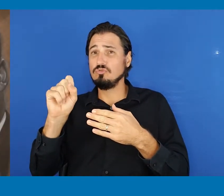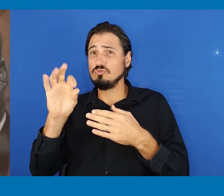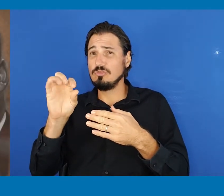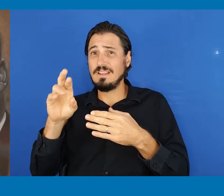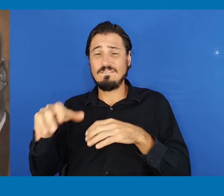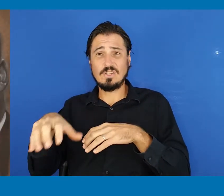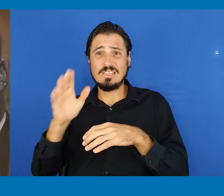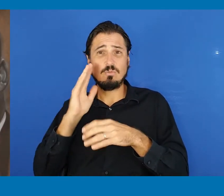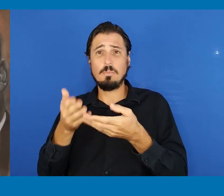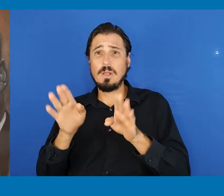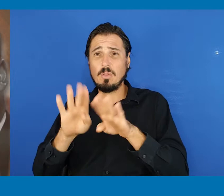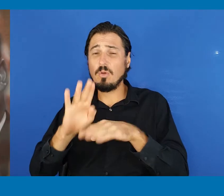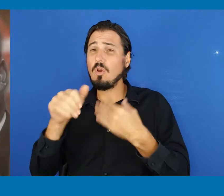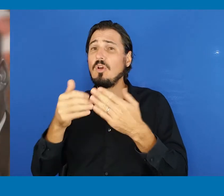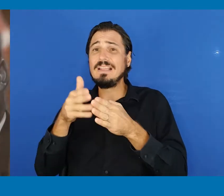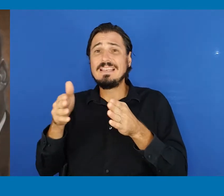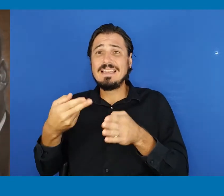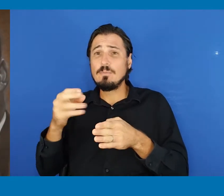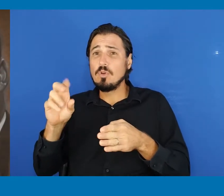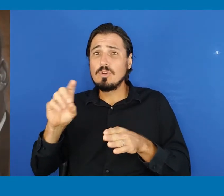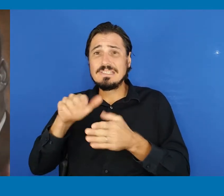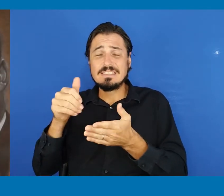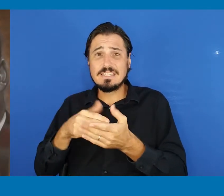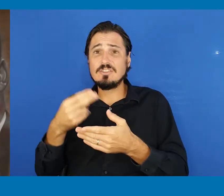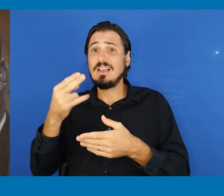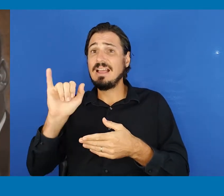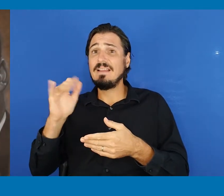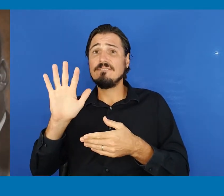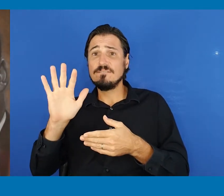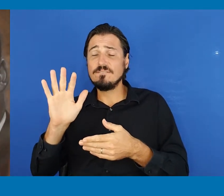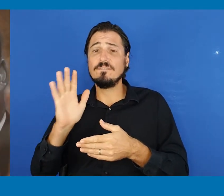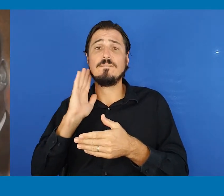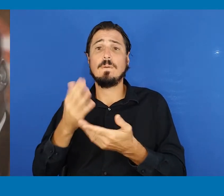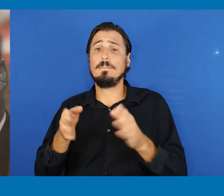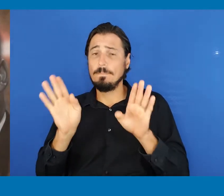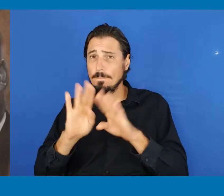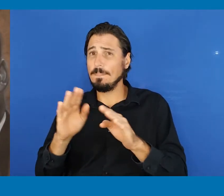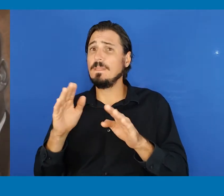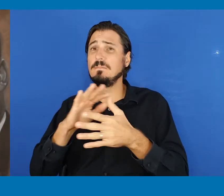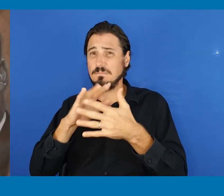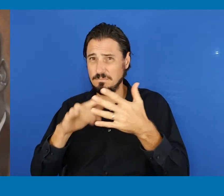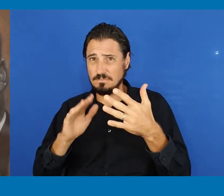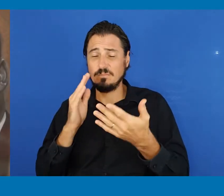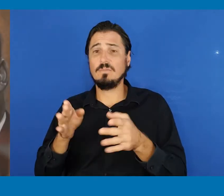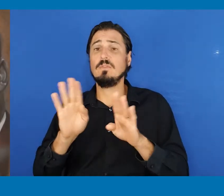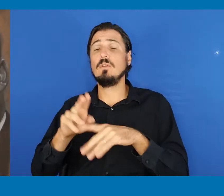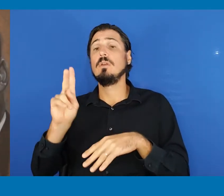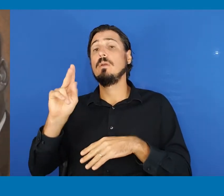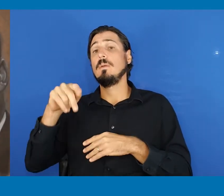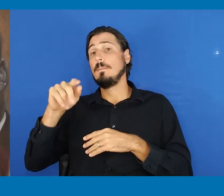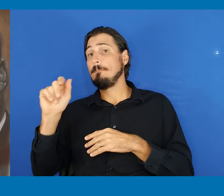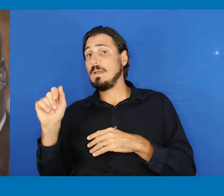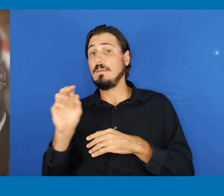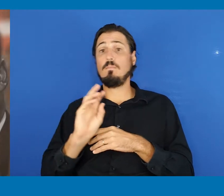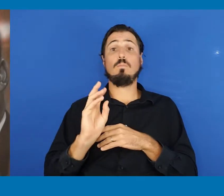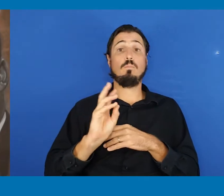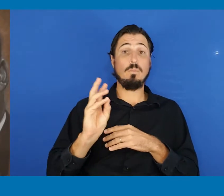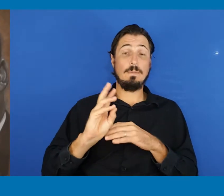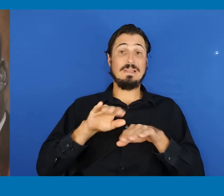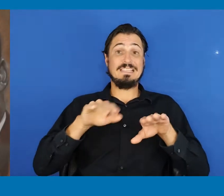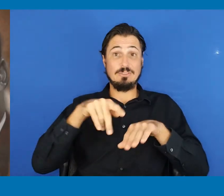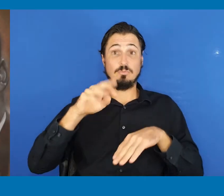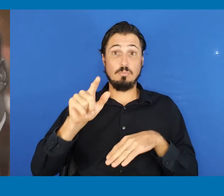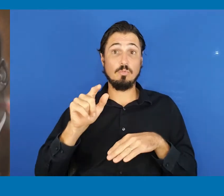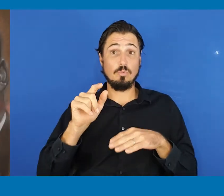stations, the Puhi Meadows Recycling Center, all the neighborhood centers, and the High Five Bottle Redemption Centers will be closed.